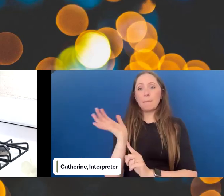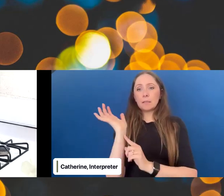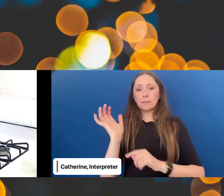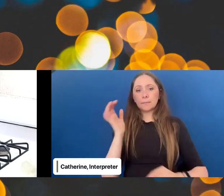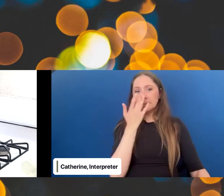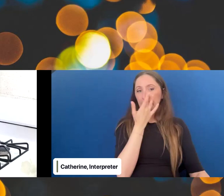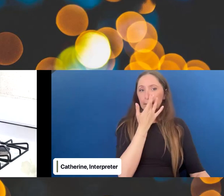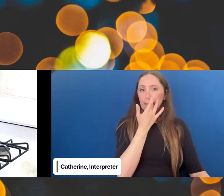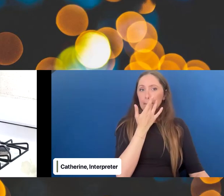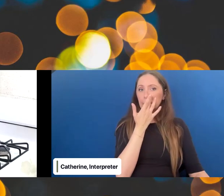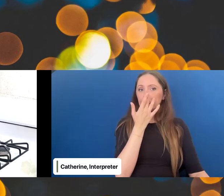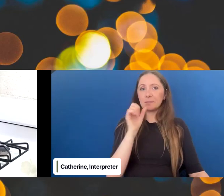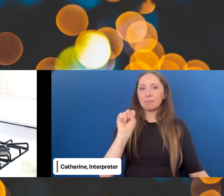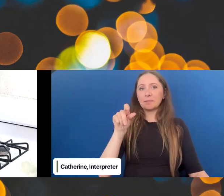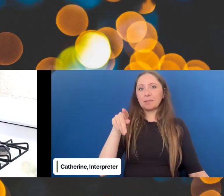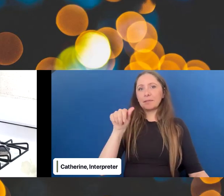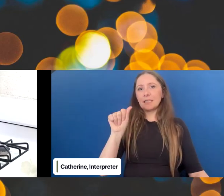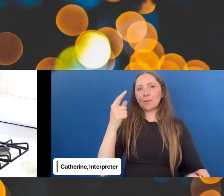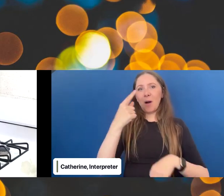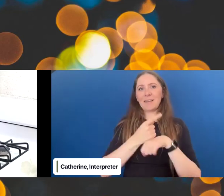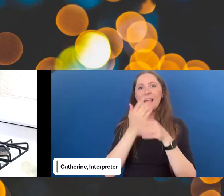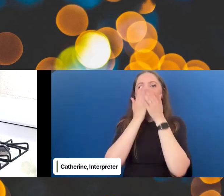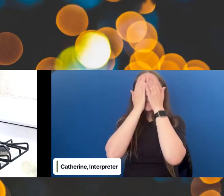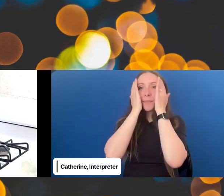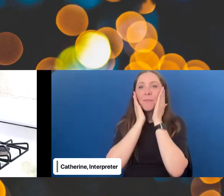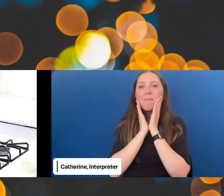Yeah, the spa day mask thing.